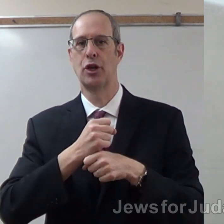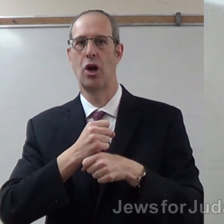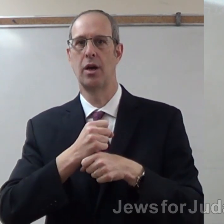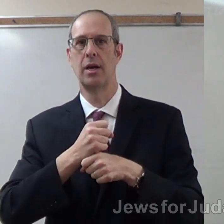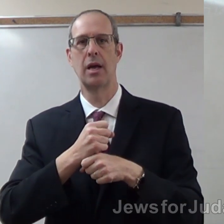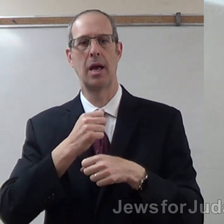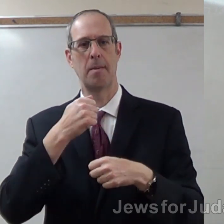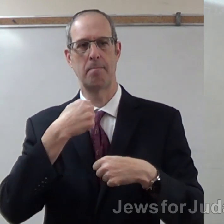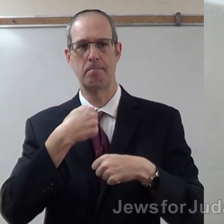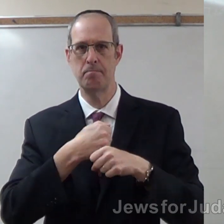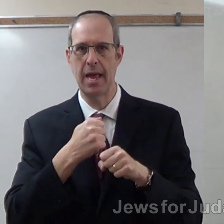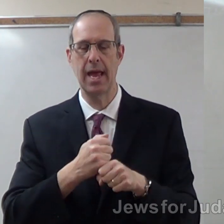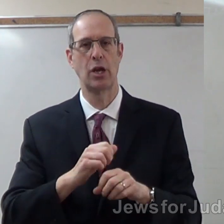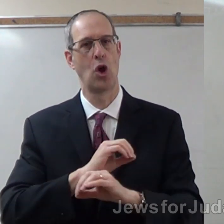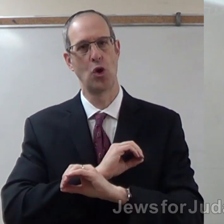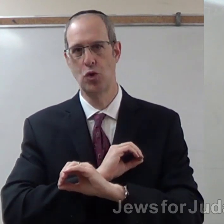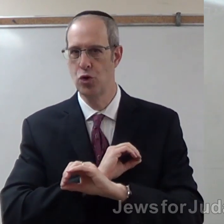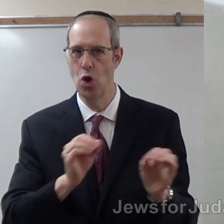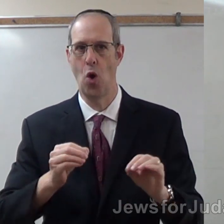no harm.